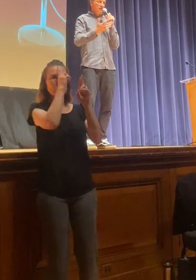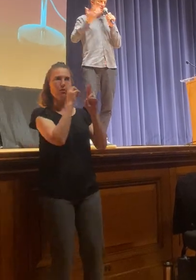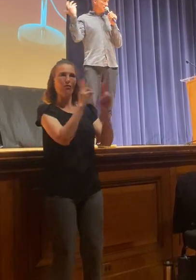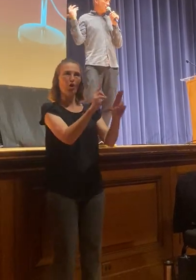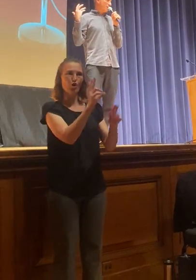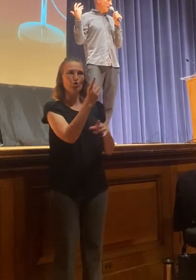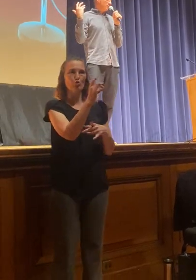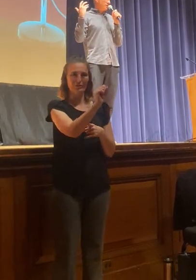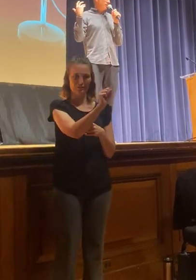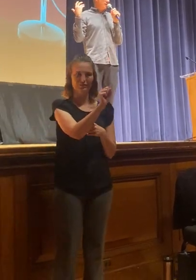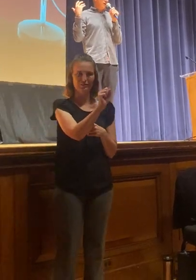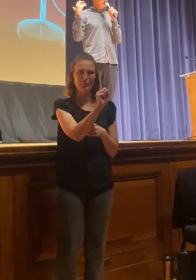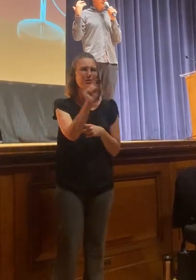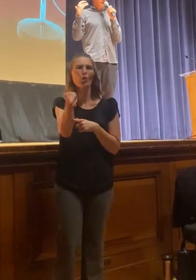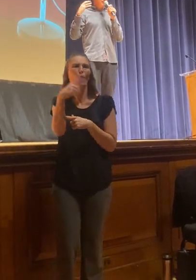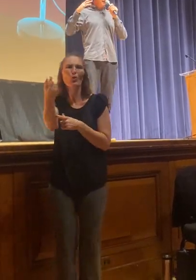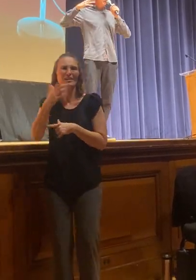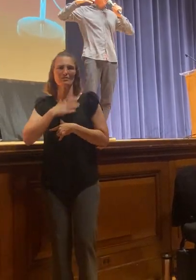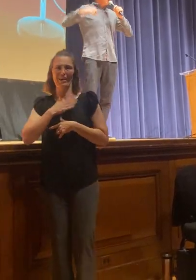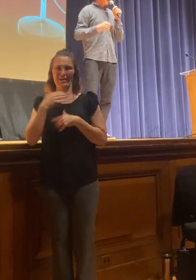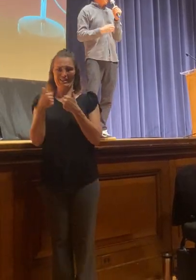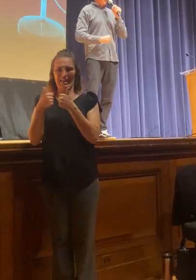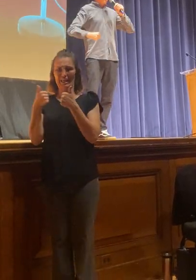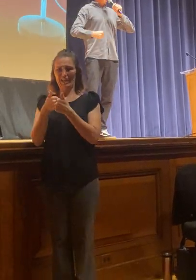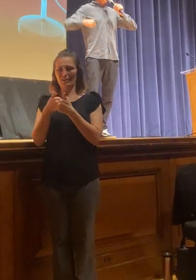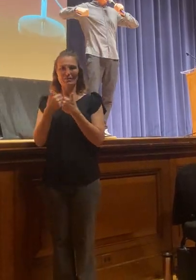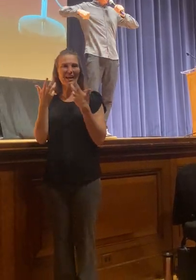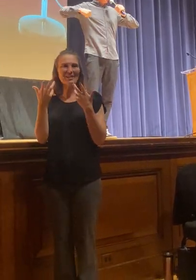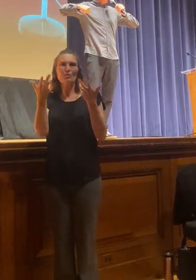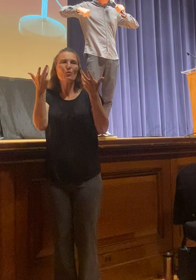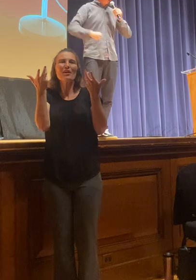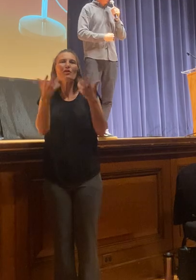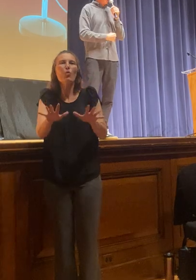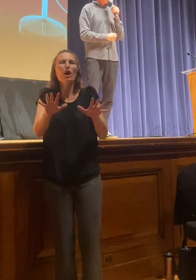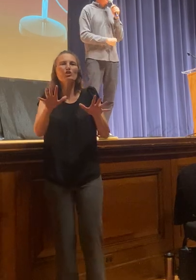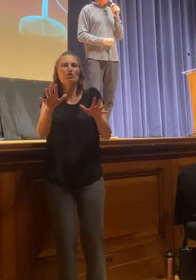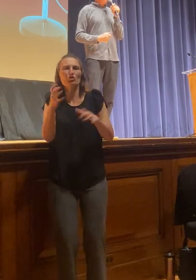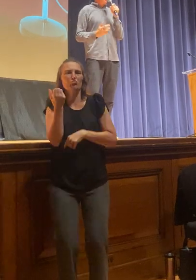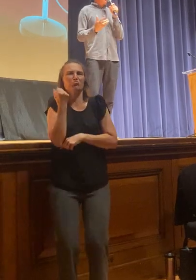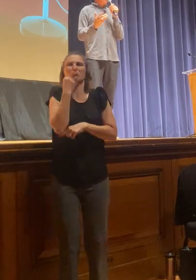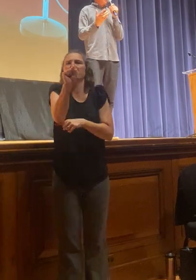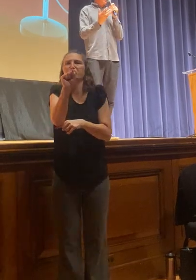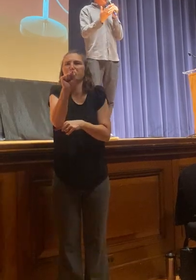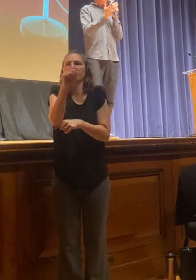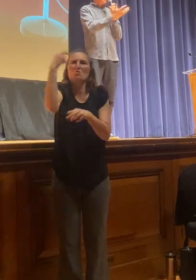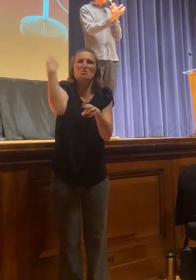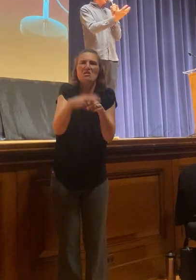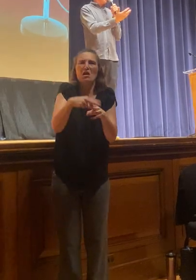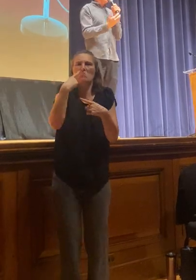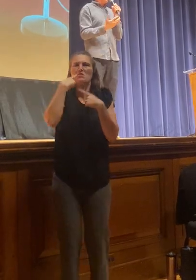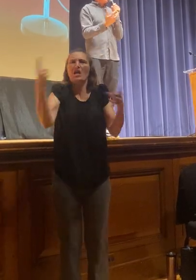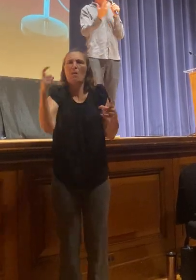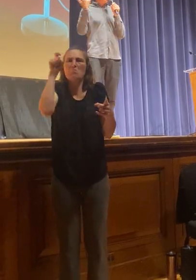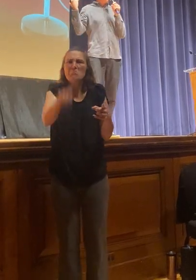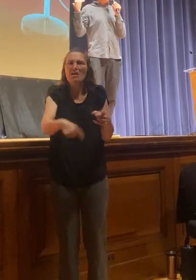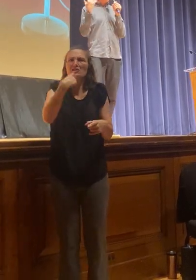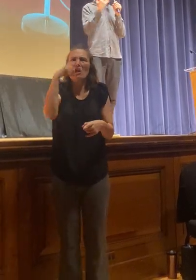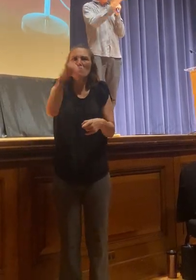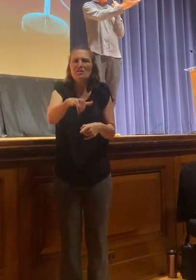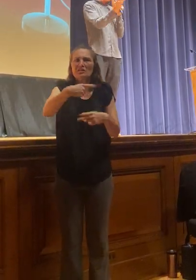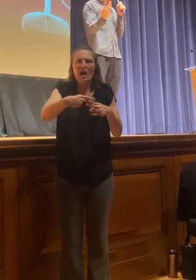it was just in our game, you know what mean, I wasn't like making some stance, everyone must now say Weddle Grab. But, but a lot of people understood that